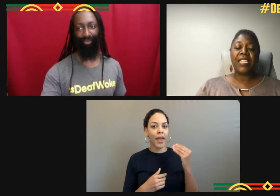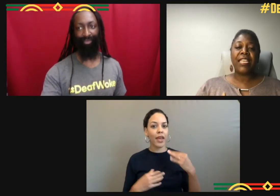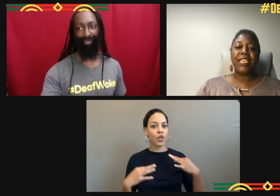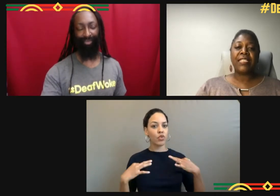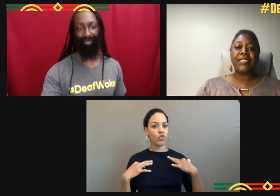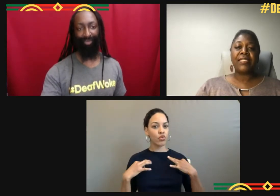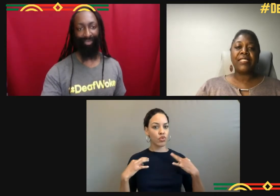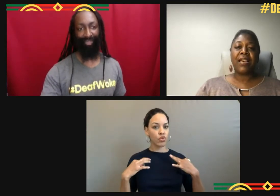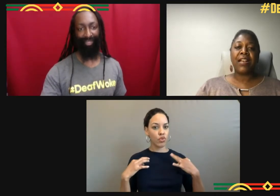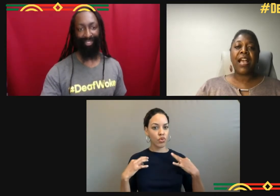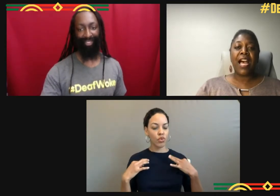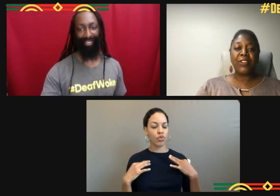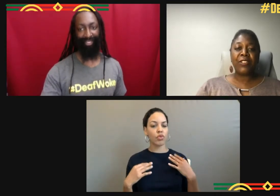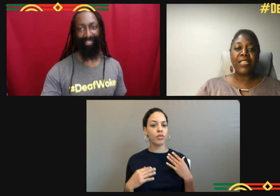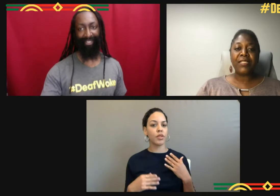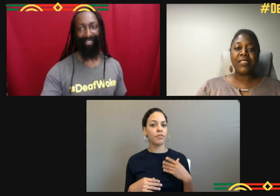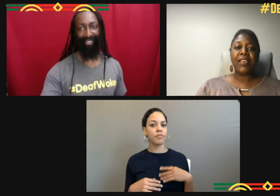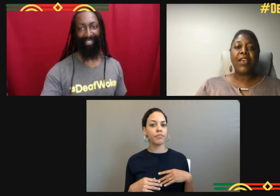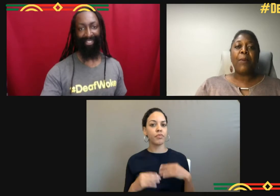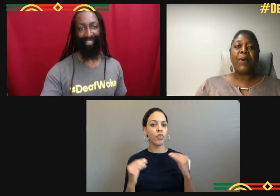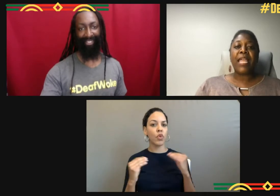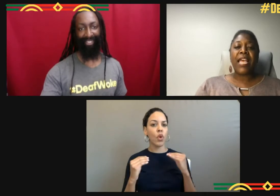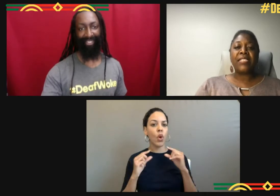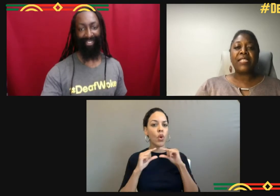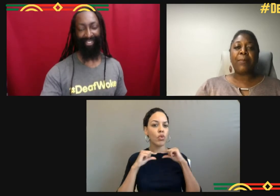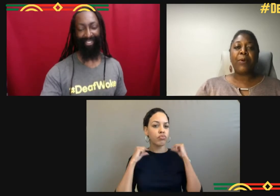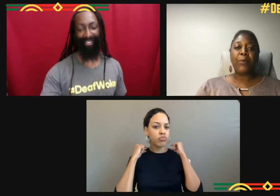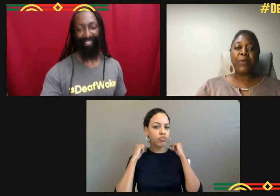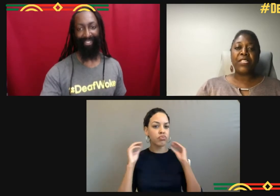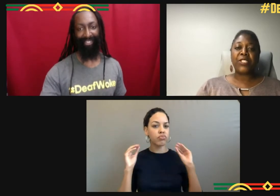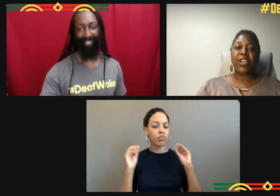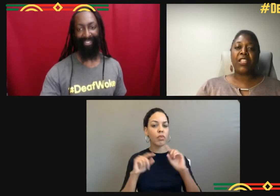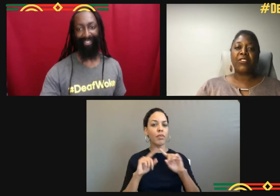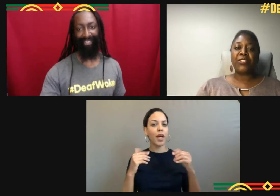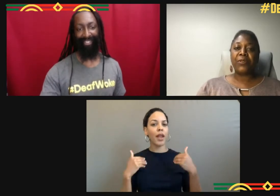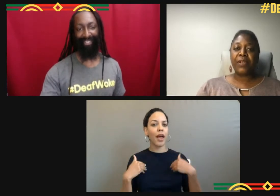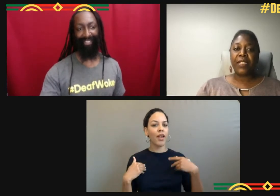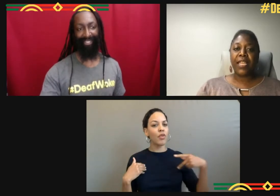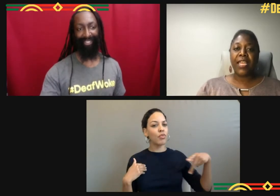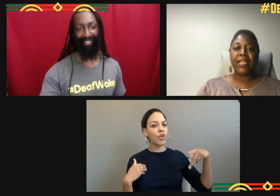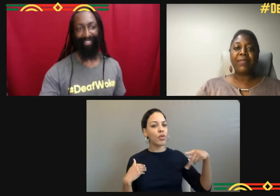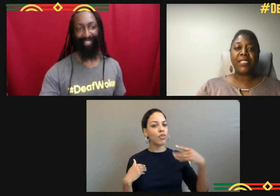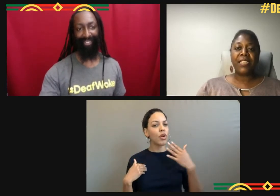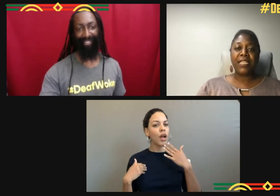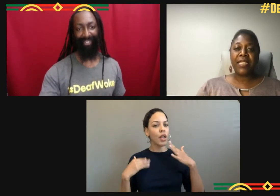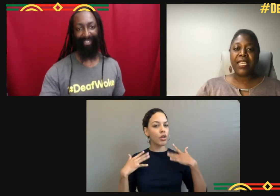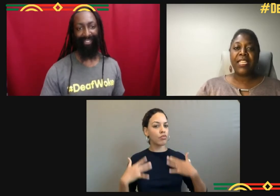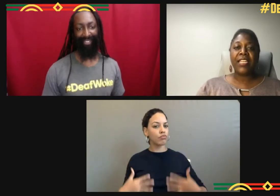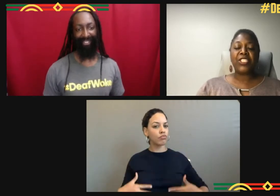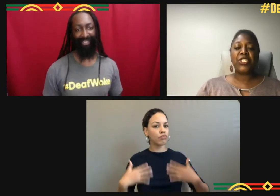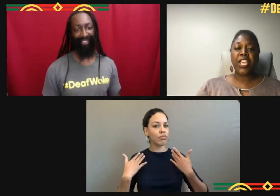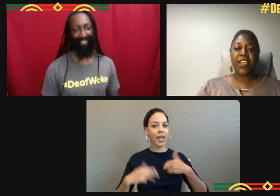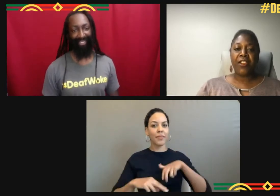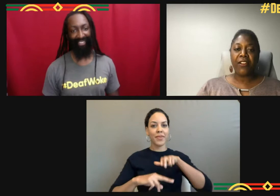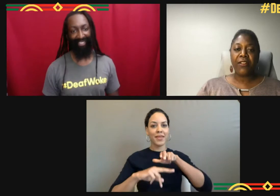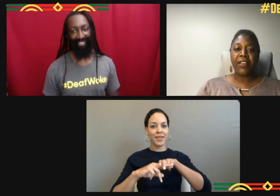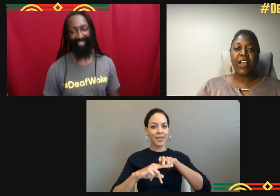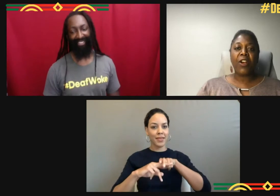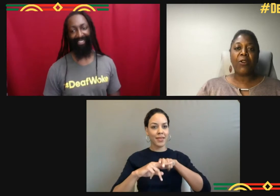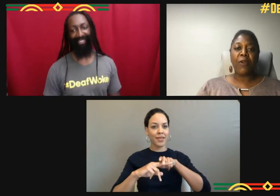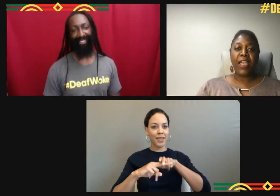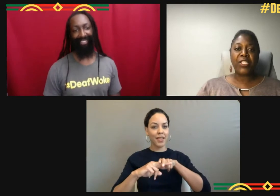shirt that is collarless, but has a purplish color to it. And I'm sitting in a